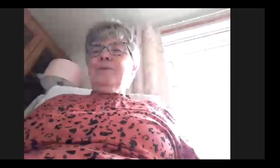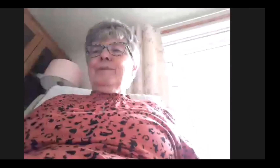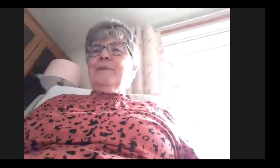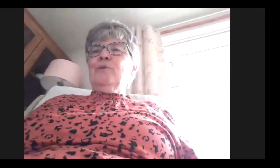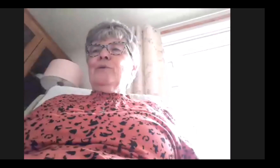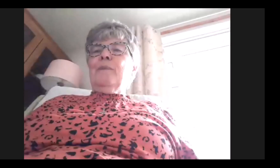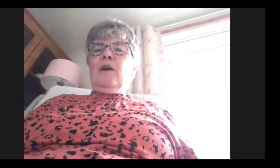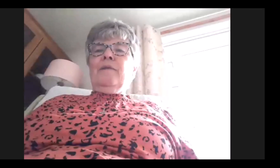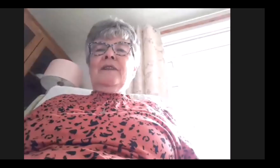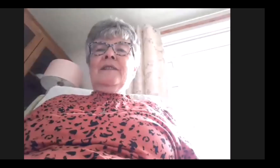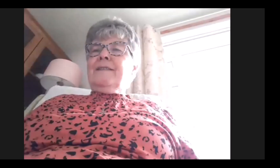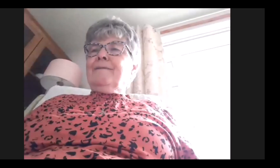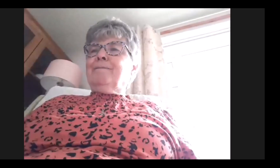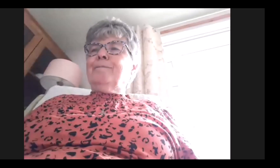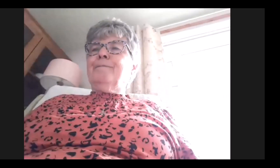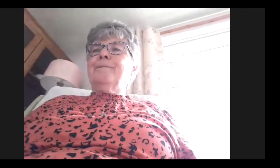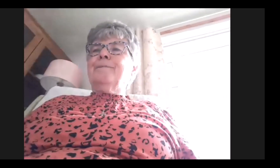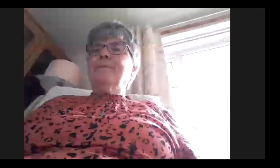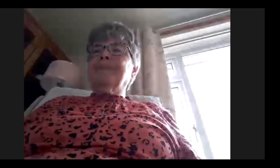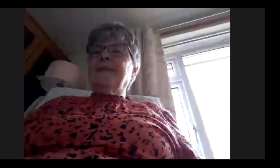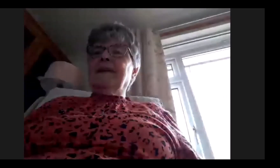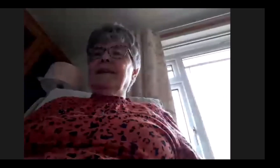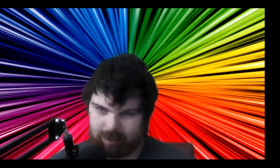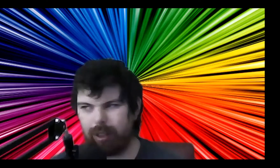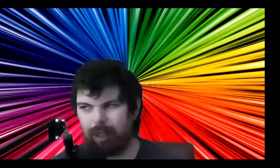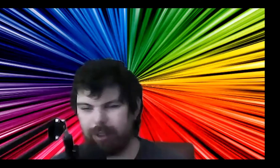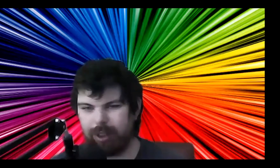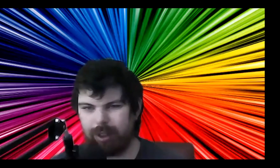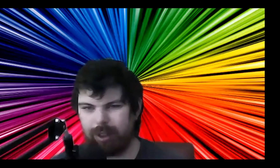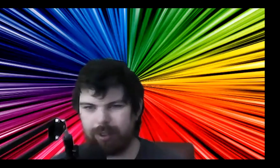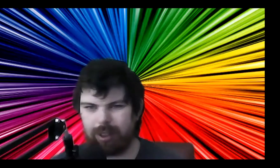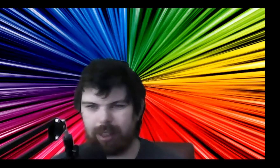which was marvellous. Are you running out of things to do for today, then?